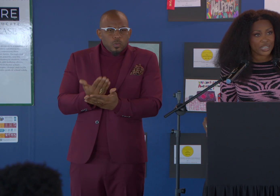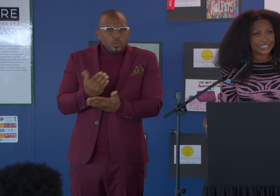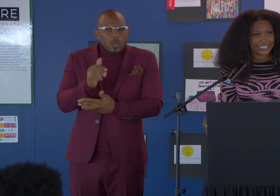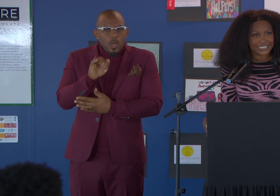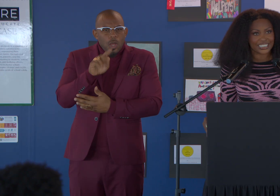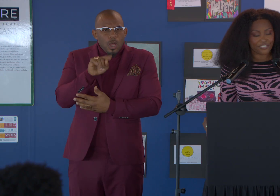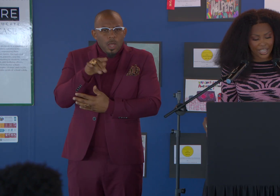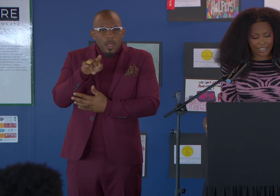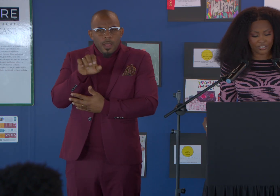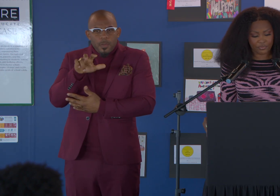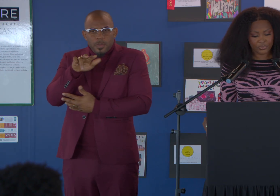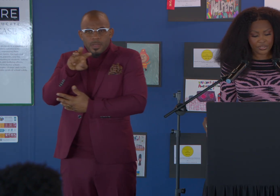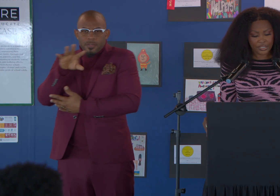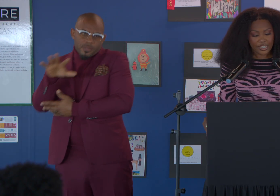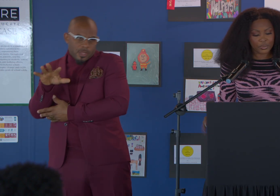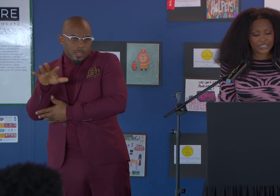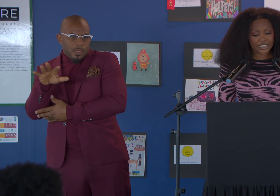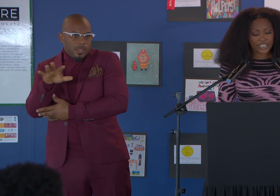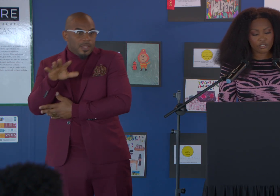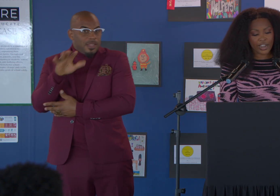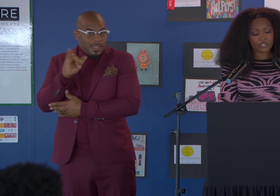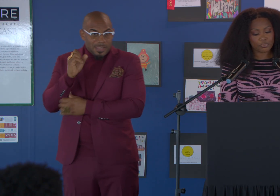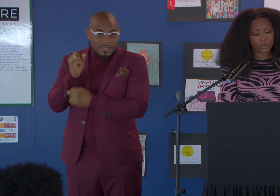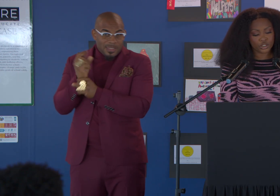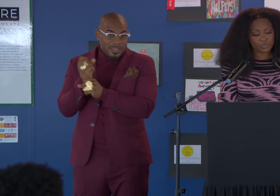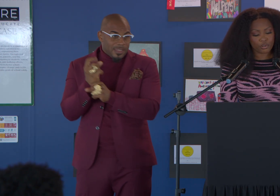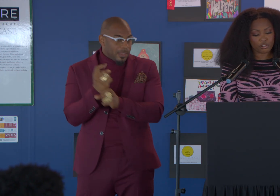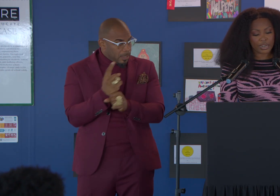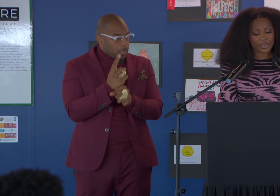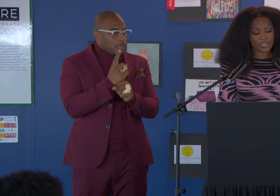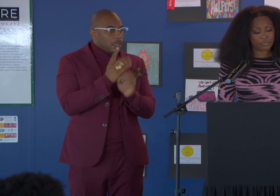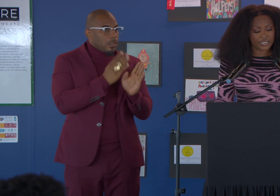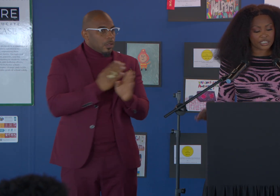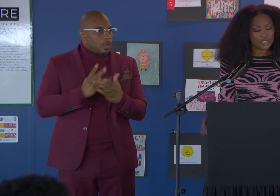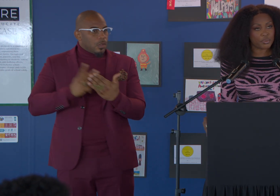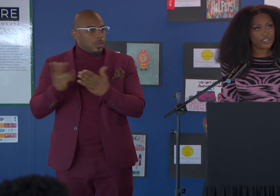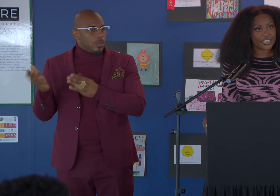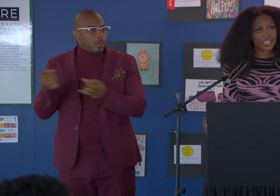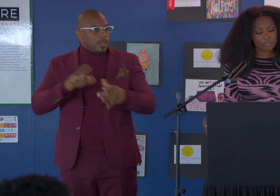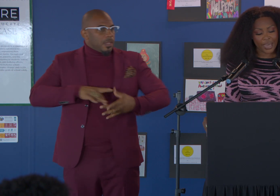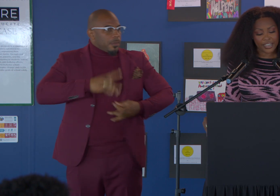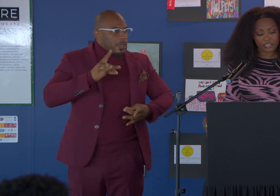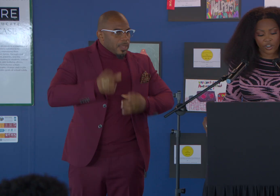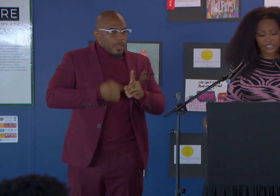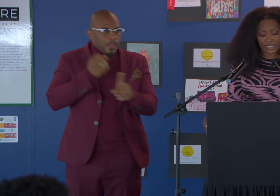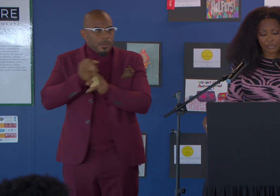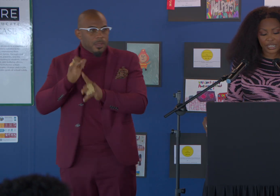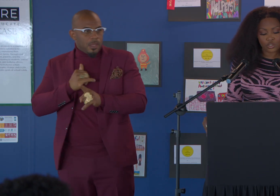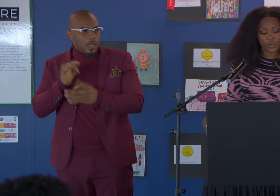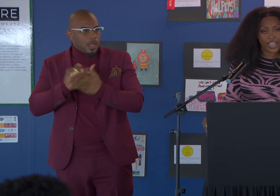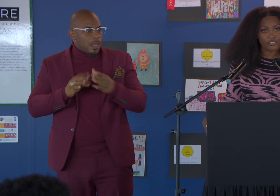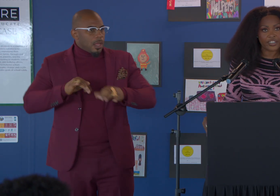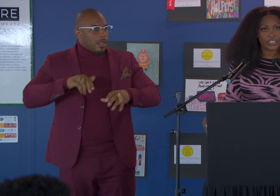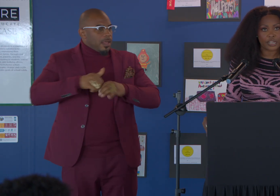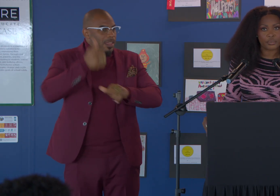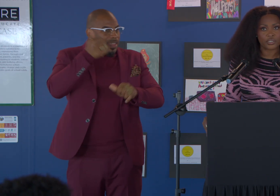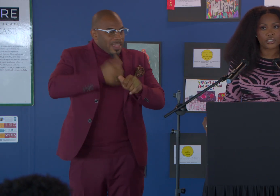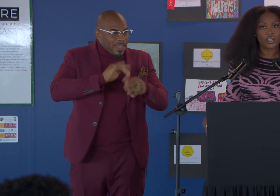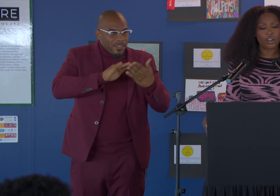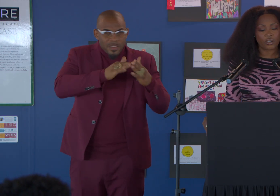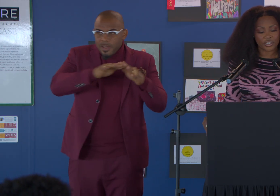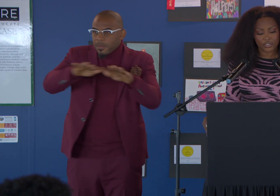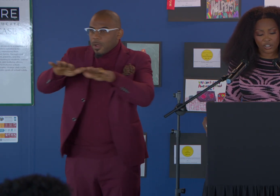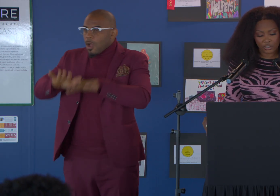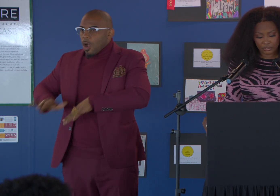Artscape 365, which is a year-round approach to programming that brings the spirit and impact of Artscape into every